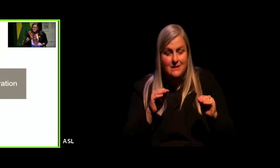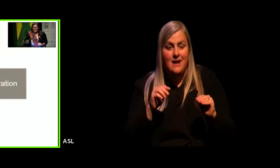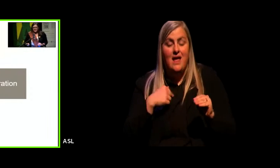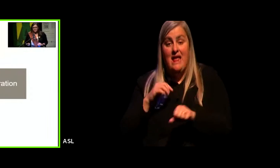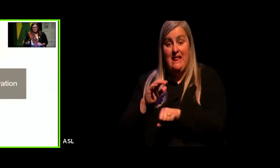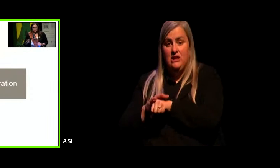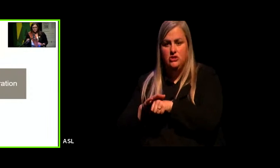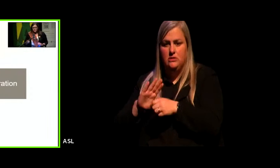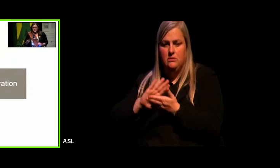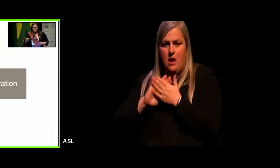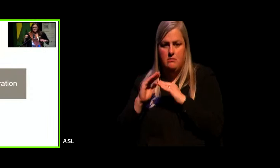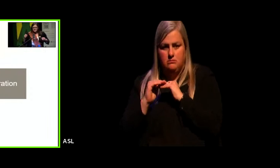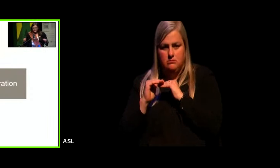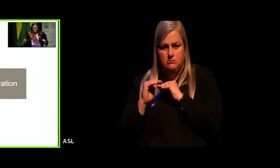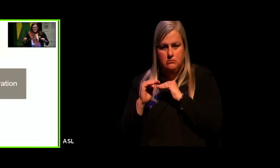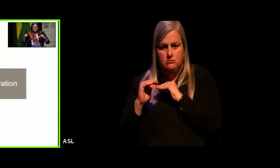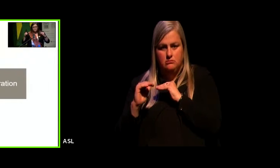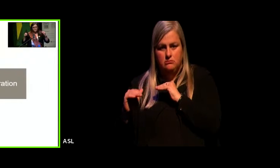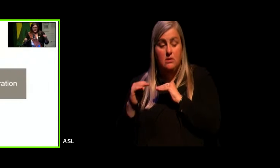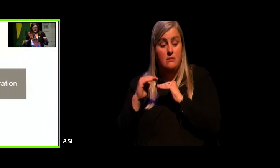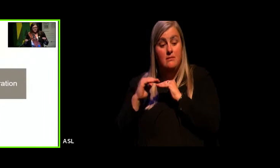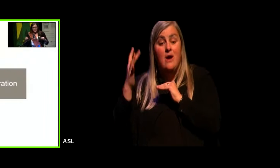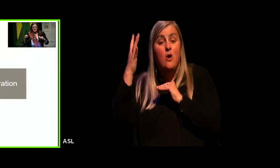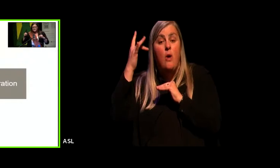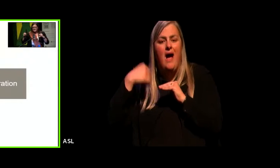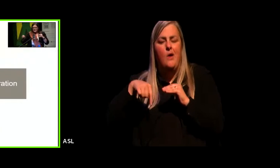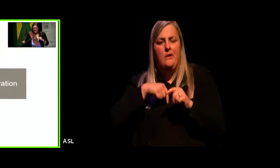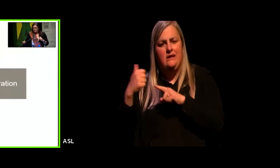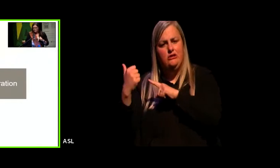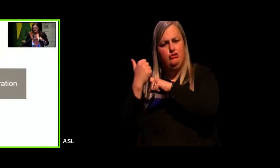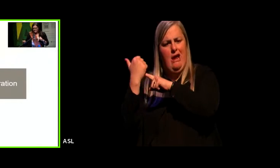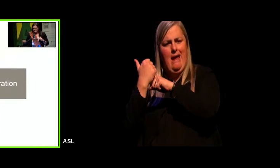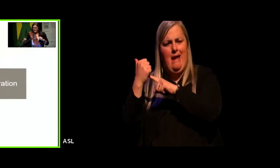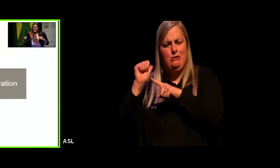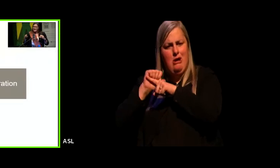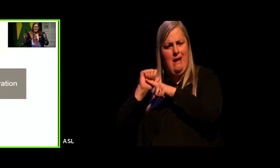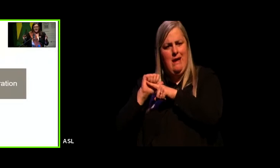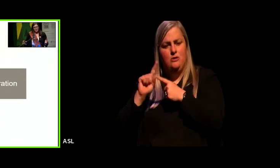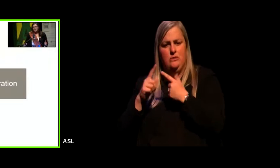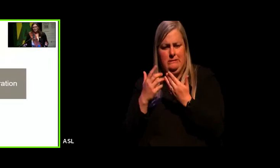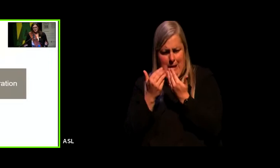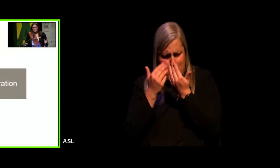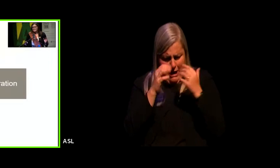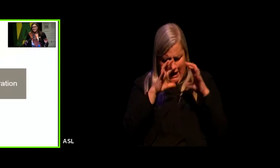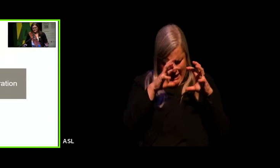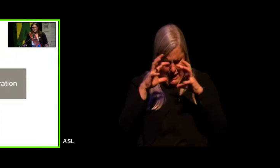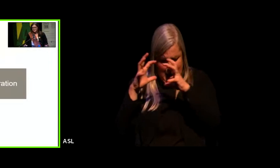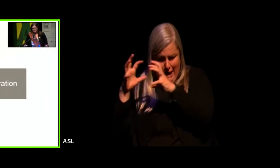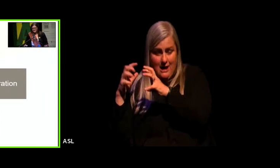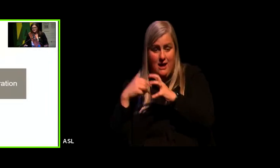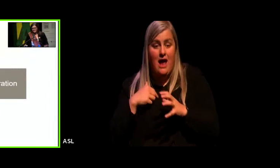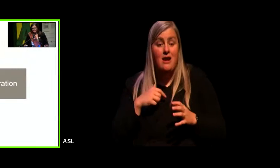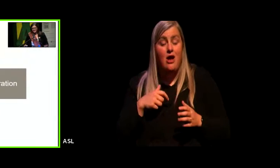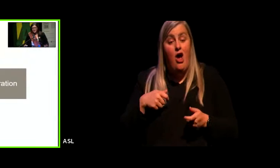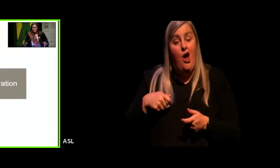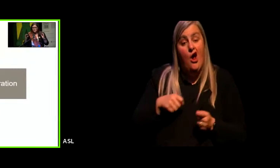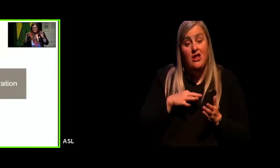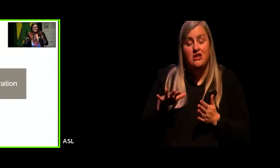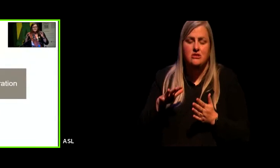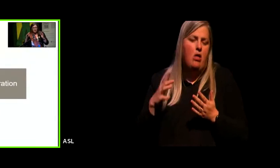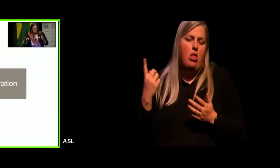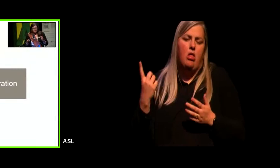becomes static because we're trained to separate, to objectify, to categorize. And archaeology, let me tell you, does this all the time.